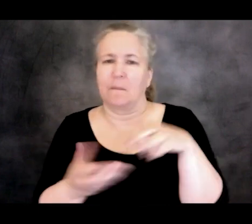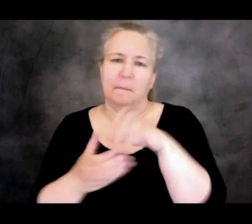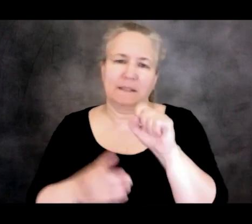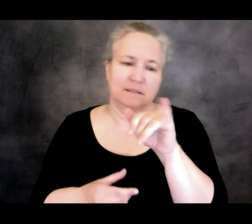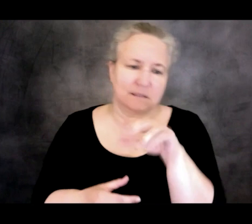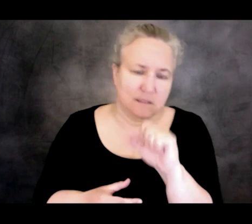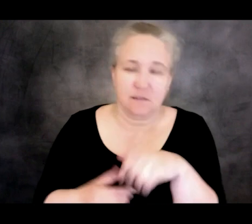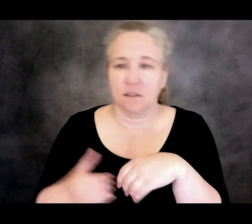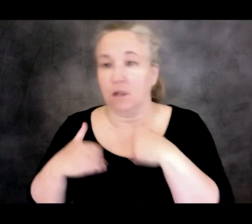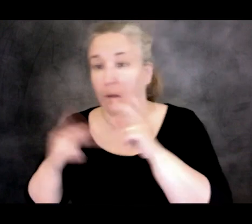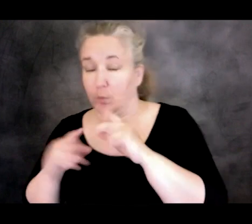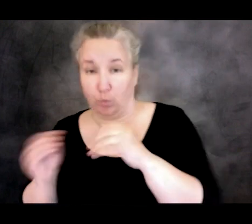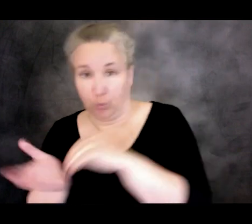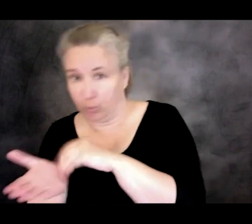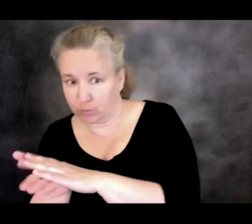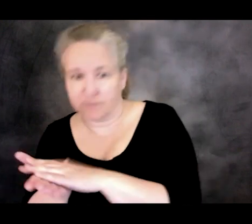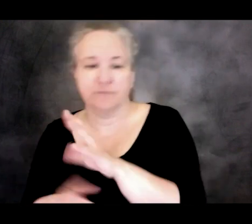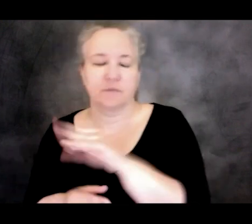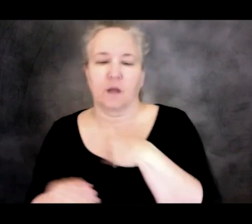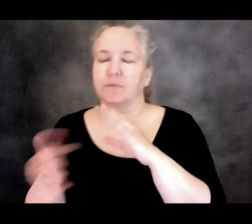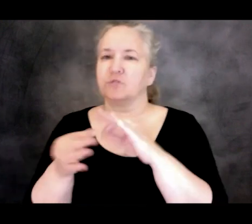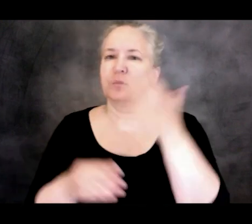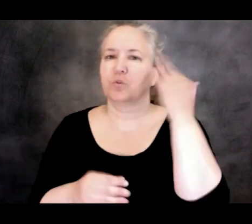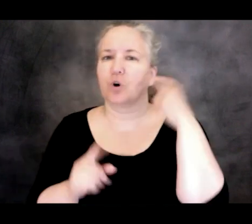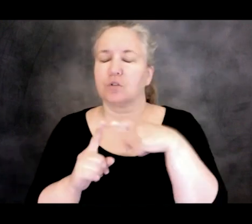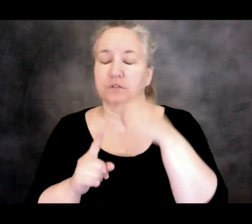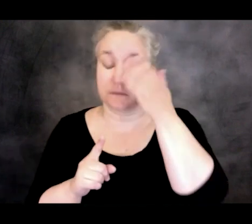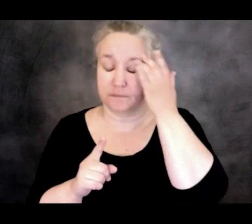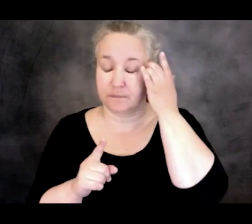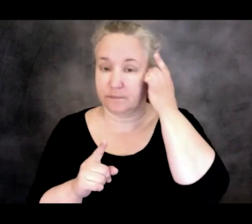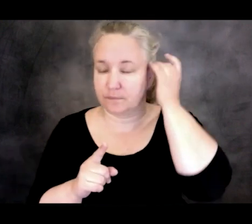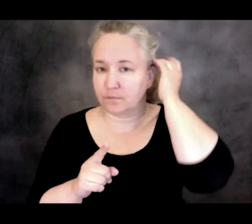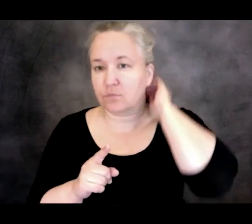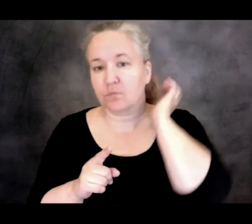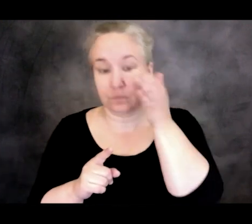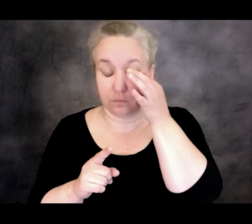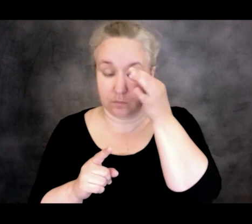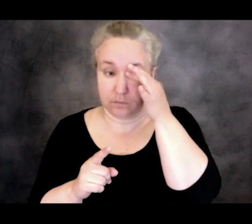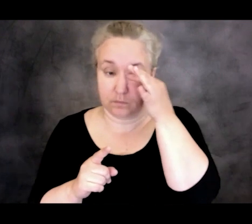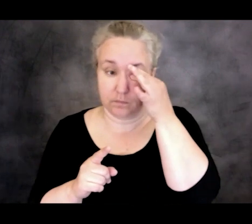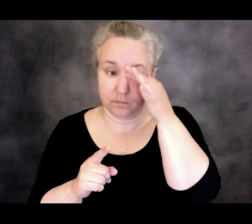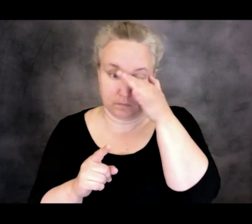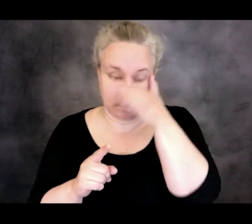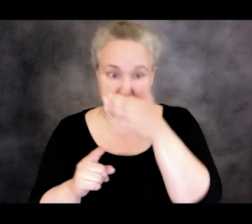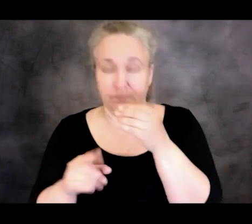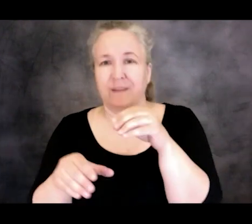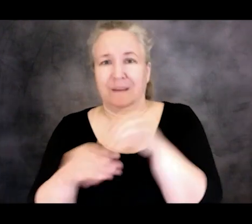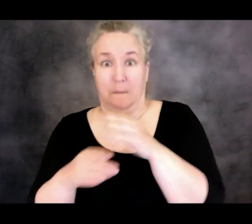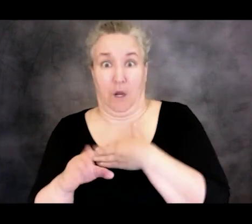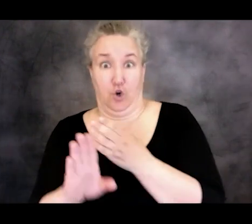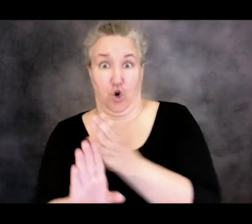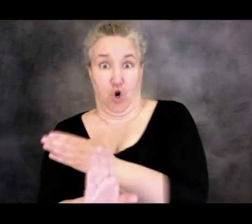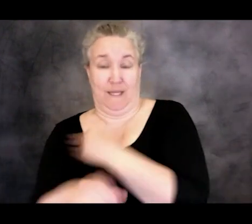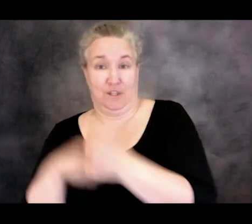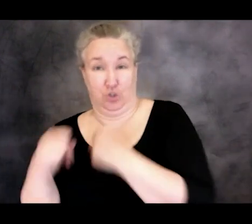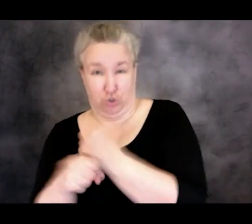And I mention that because those experiences, those early experiences in my kind of formative years